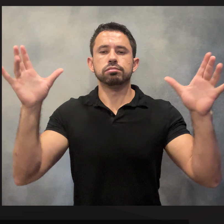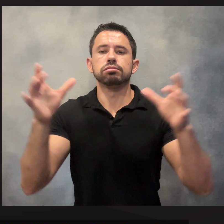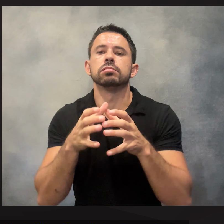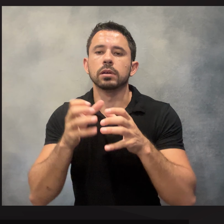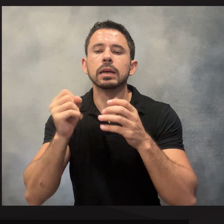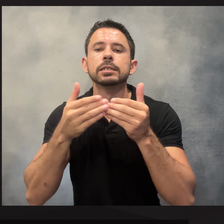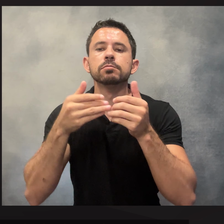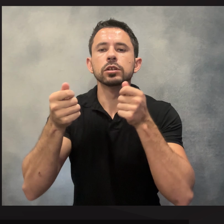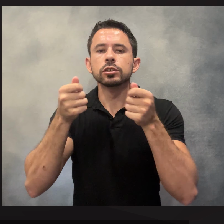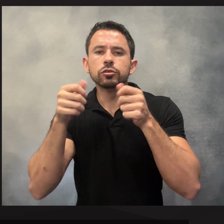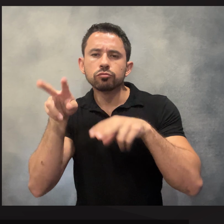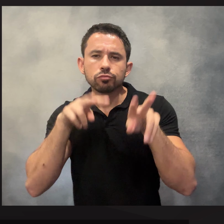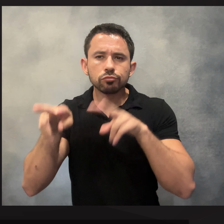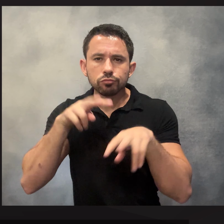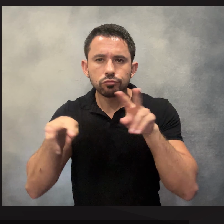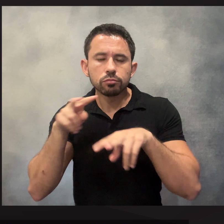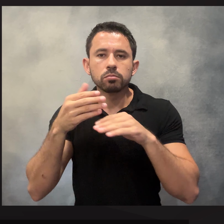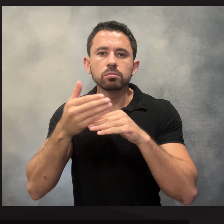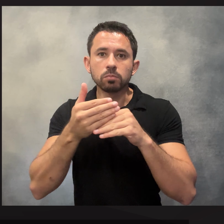applying visualizations.